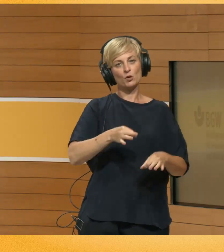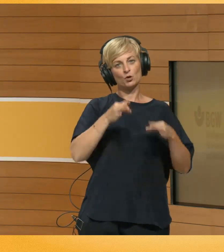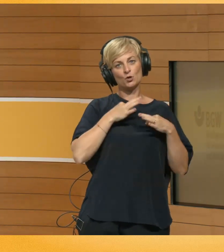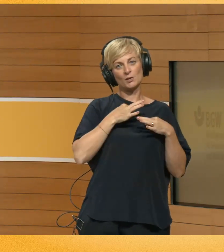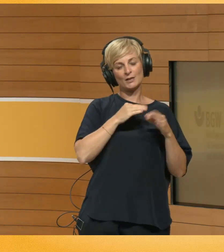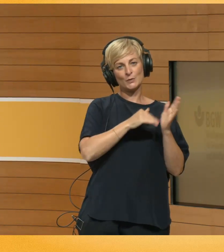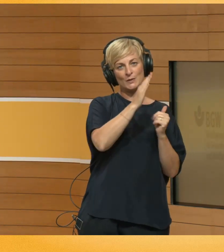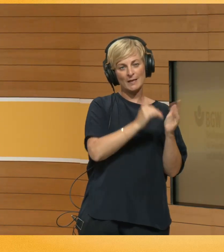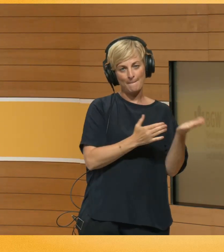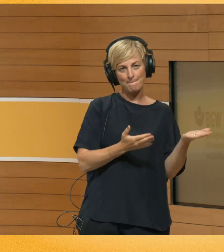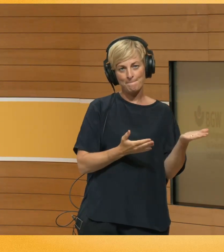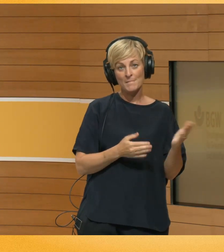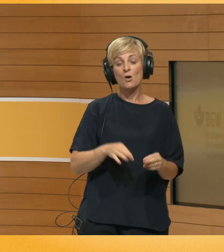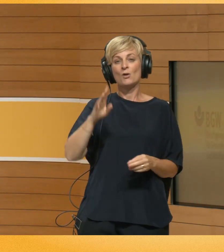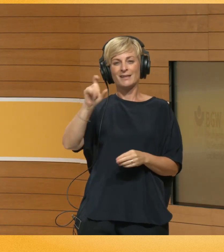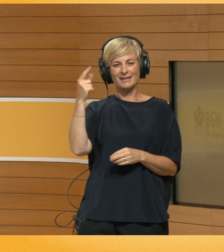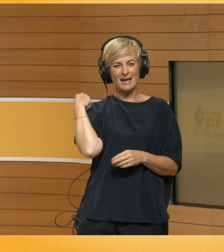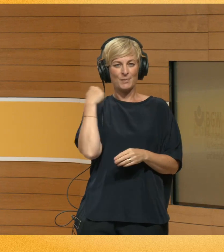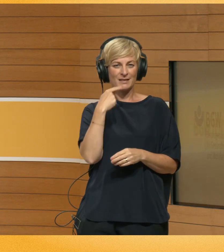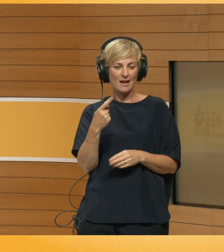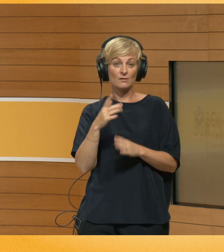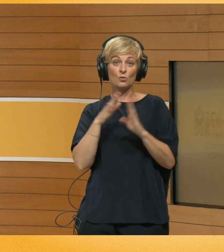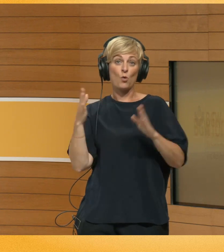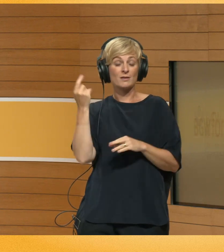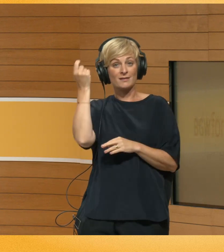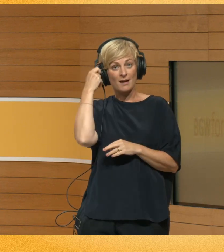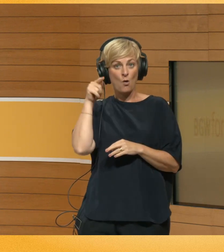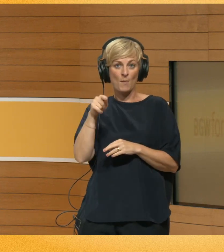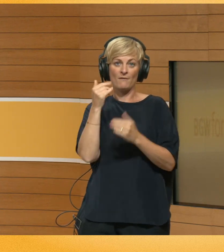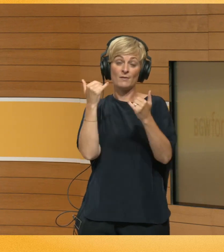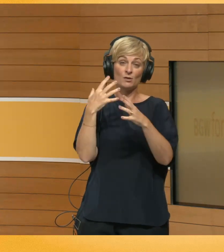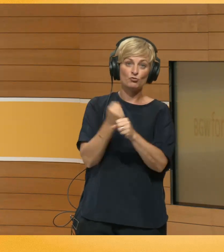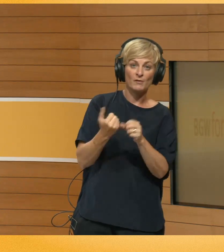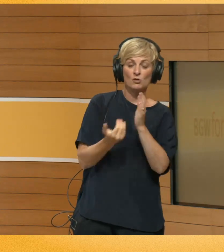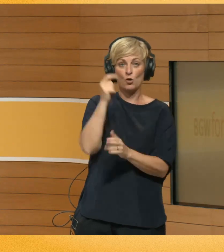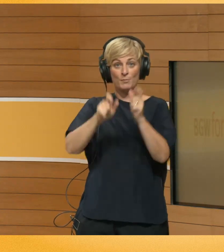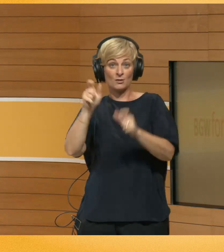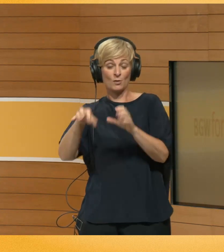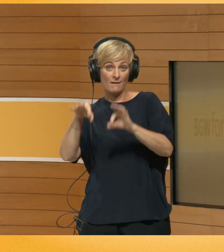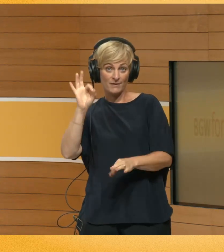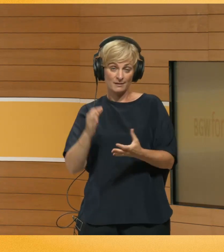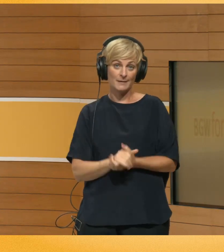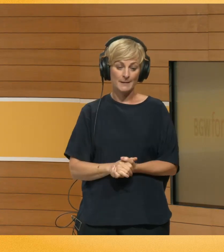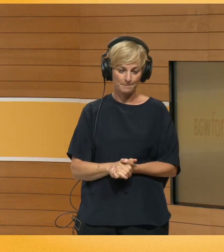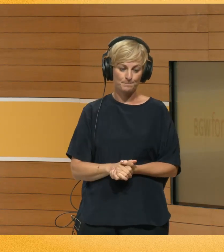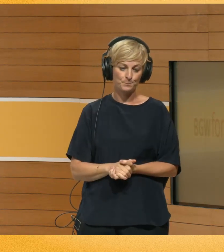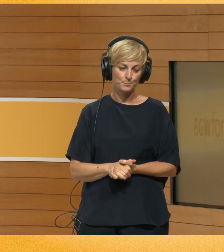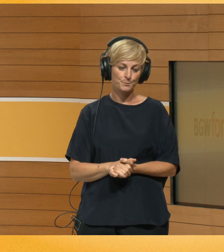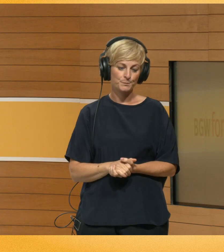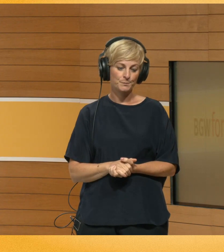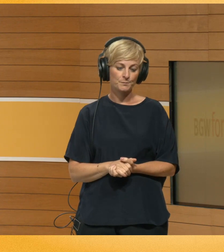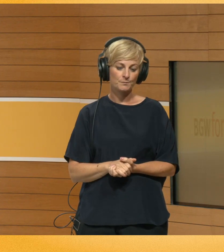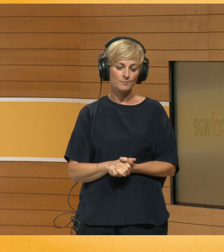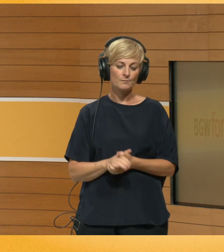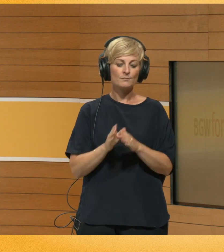in terms of recruiting and retention of new staff. I just want to talk about the existing problems that we have and what comes